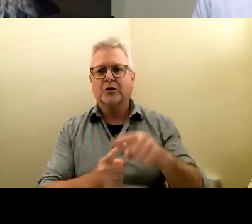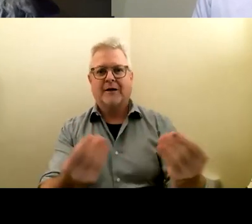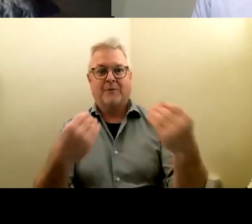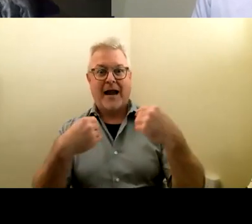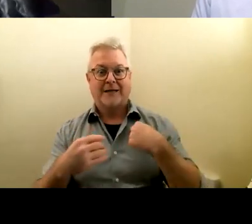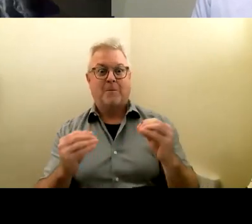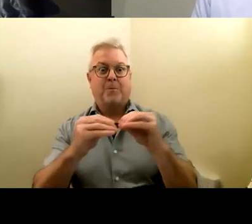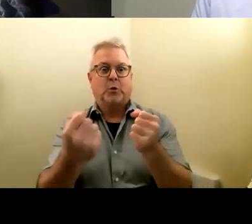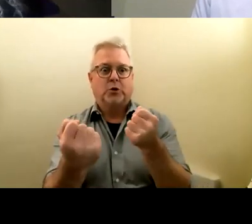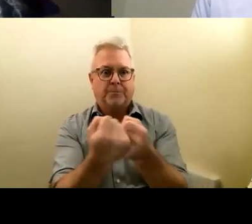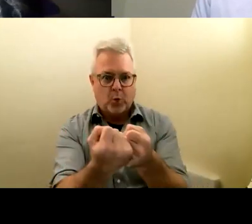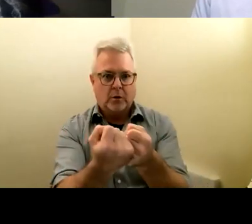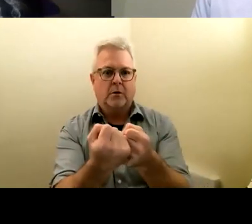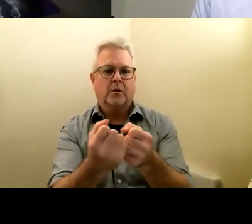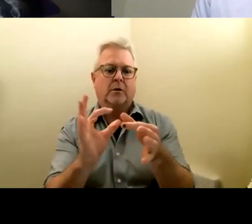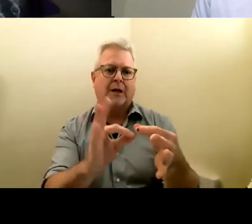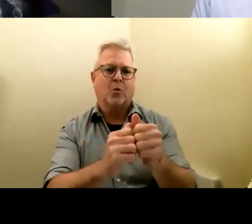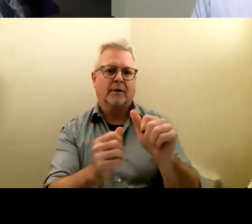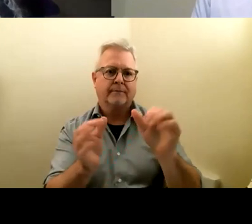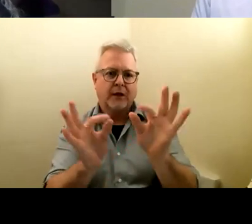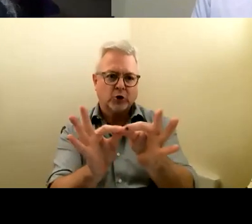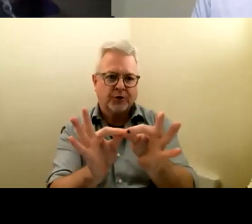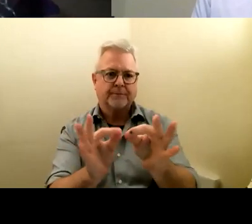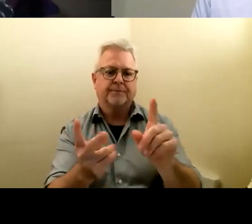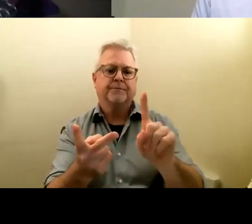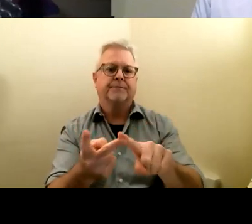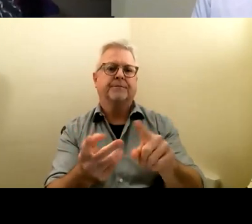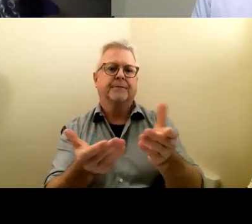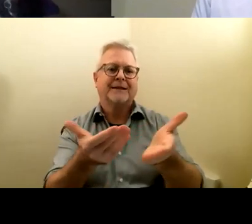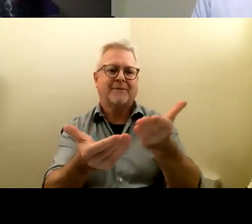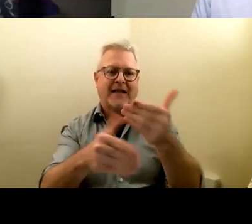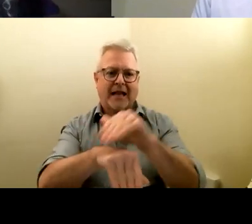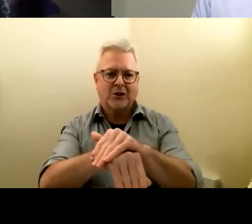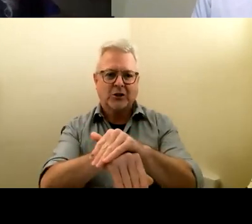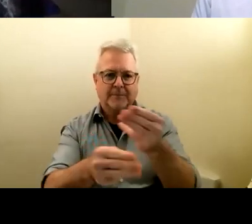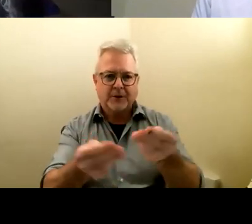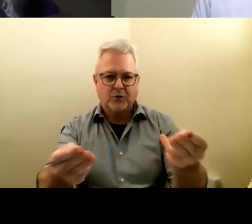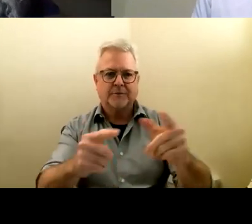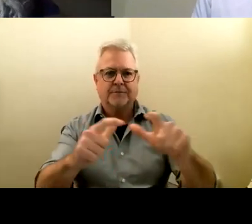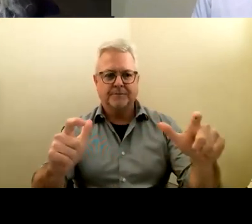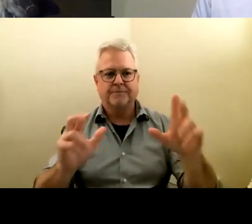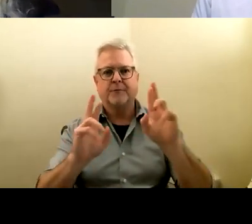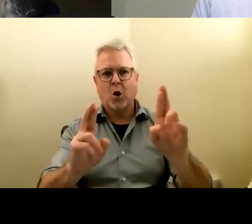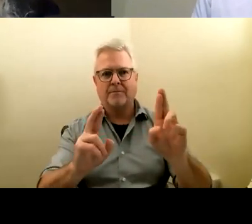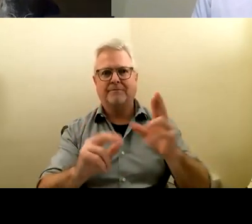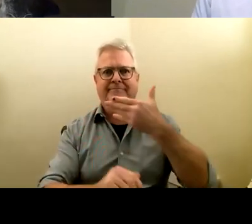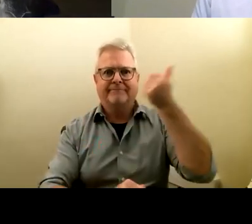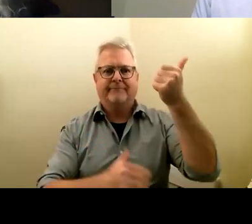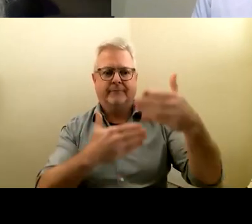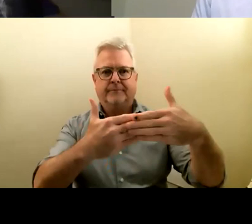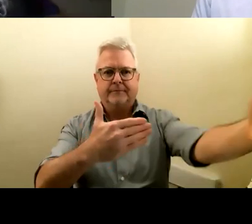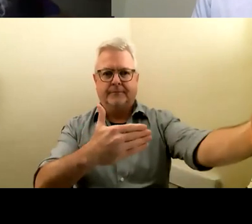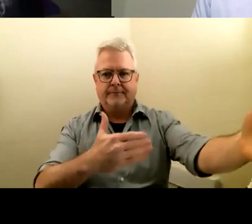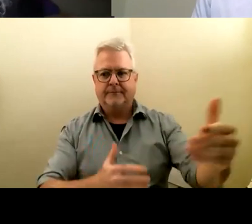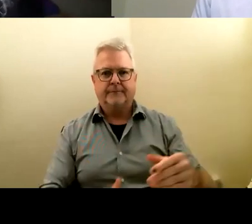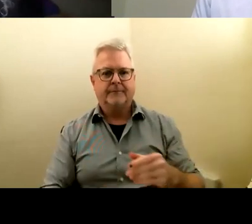commission, and I feel like that got their ear. So they're going to give us more support about interpreting, about simplifying the English of